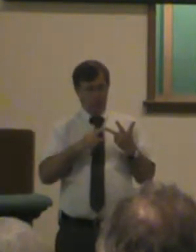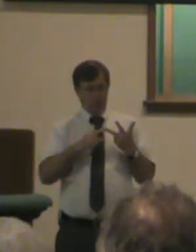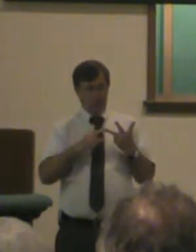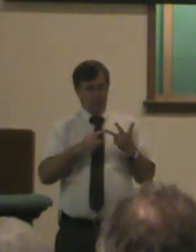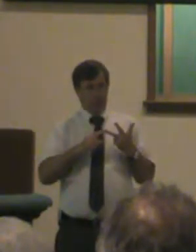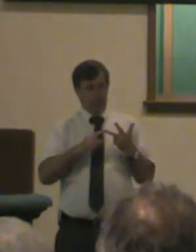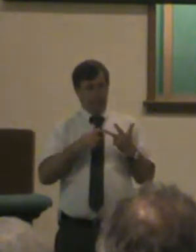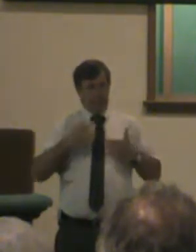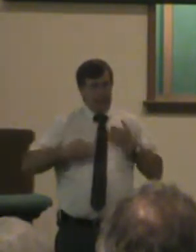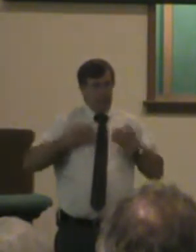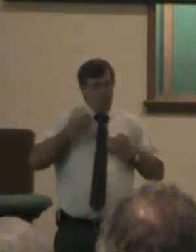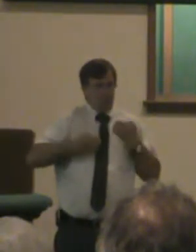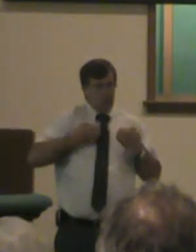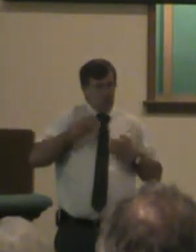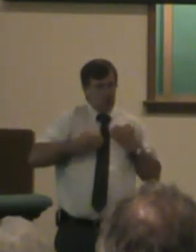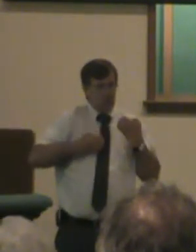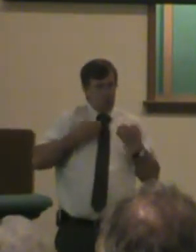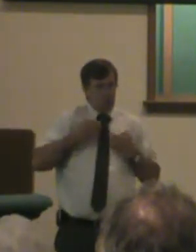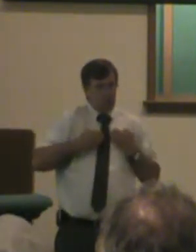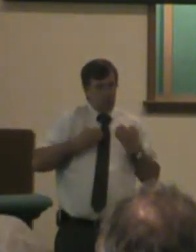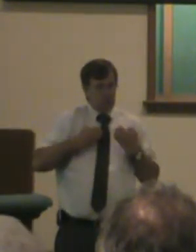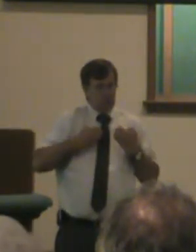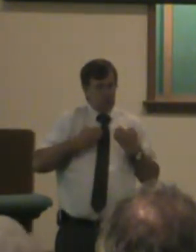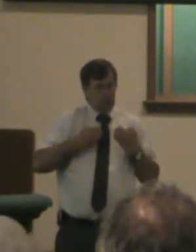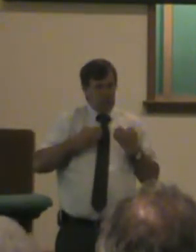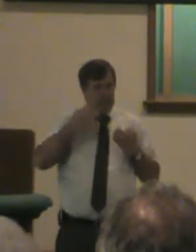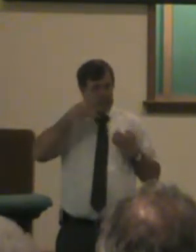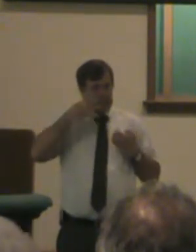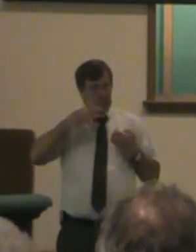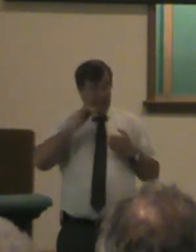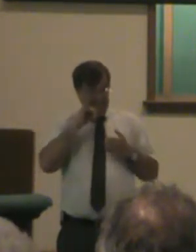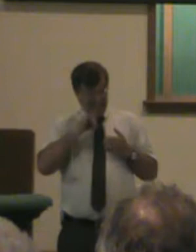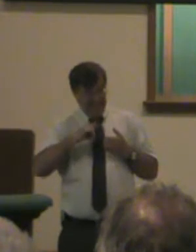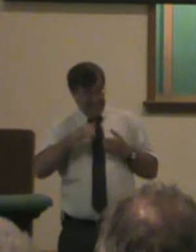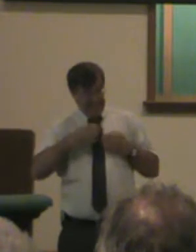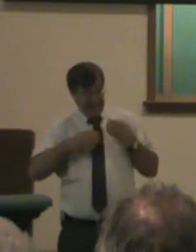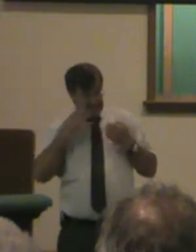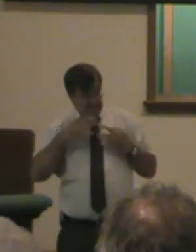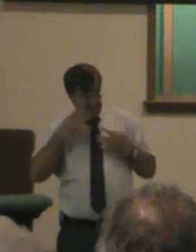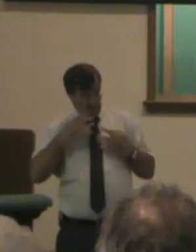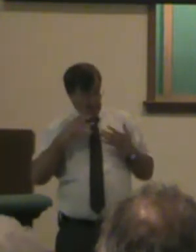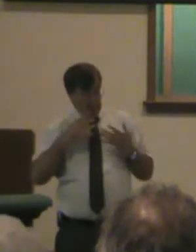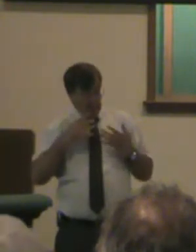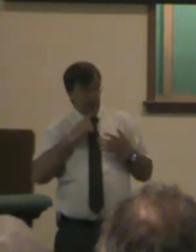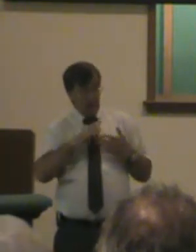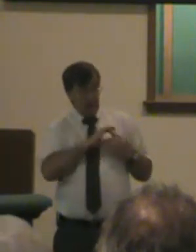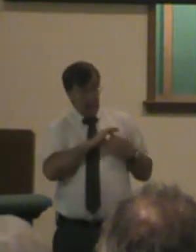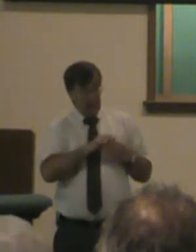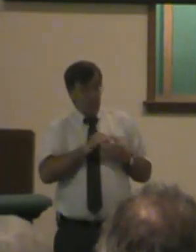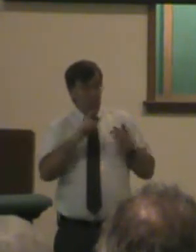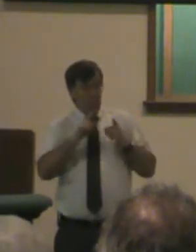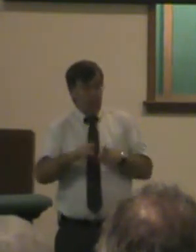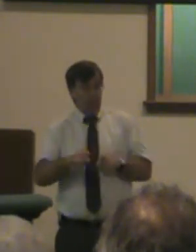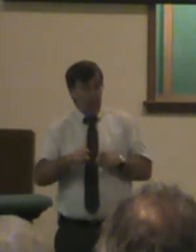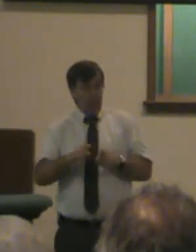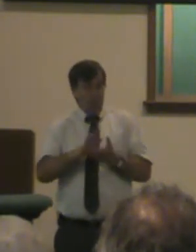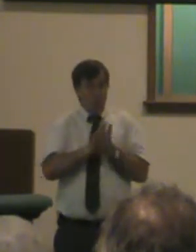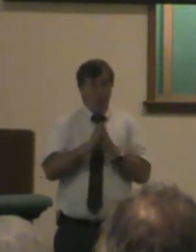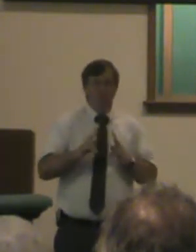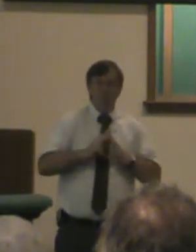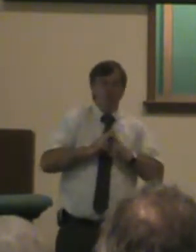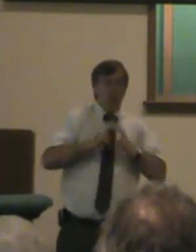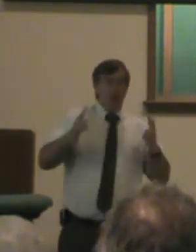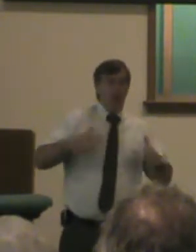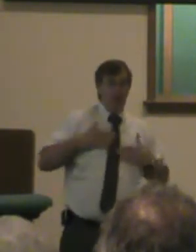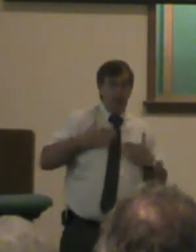Emotional tears. These tears are actually connected to what happens when we become very happy or